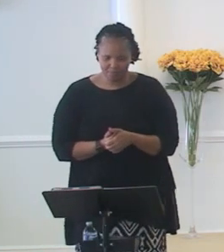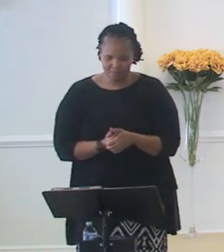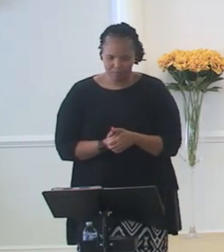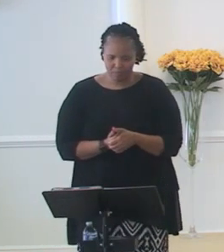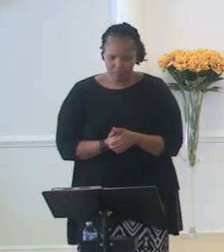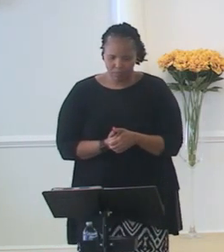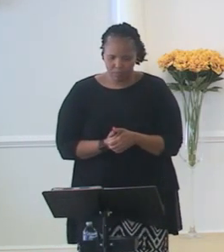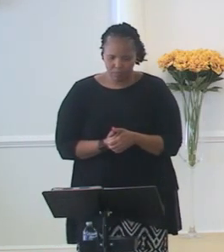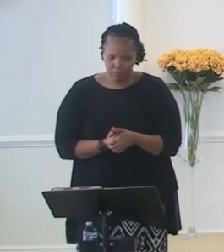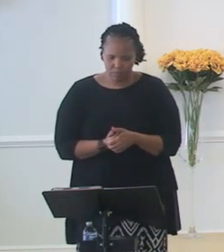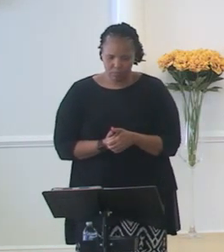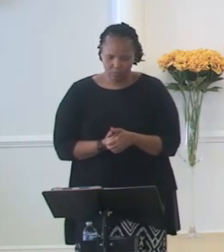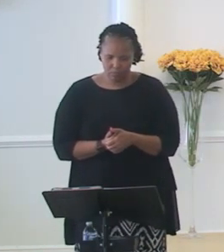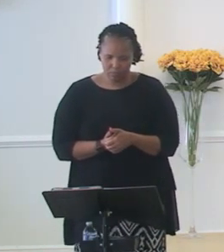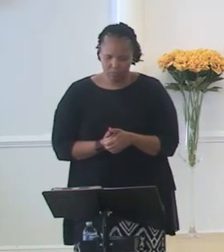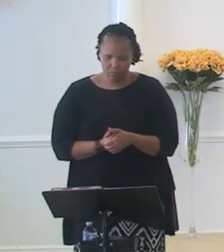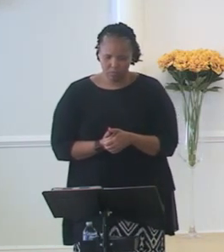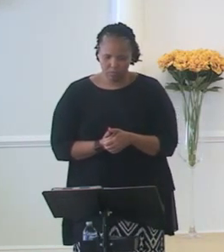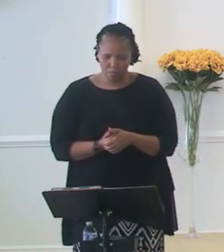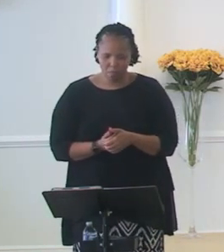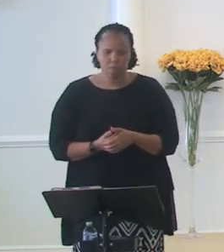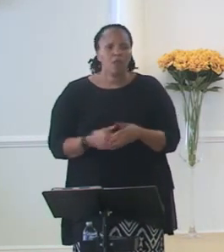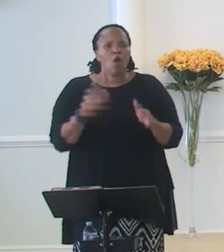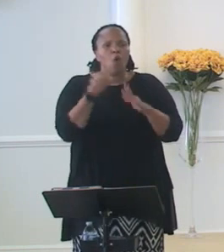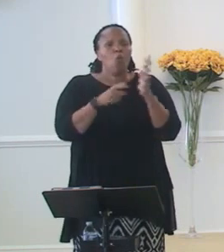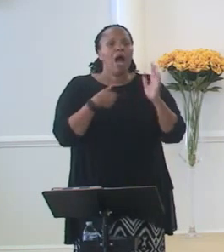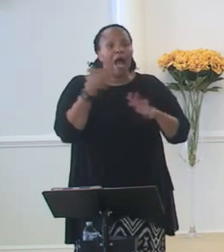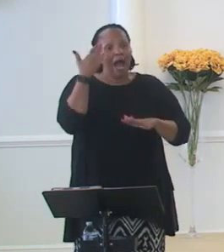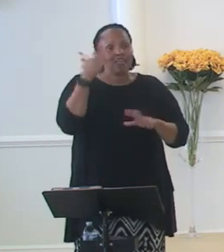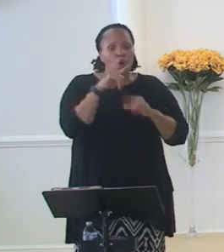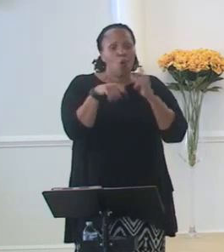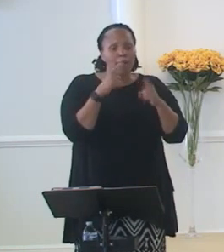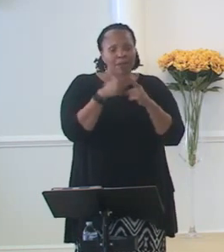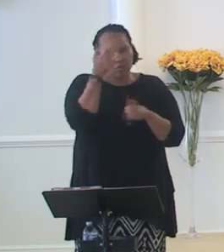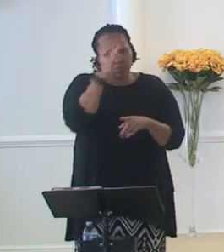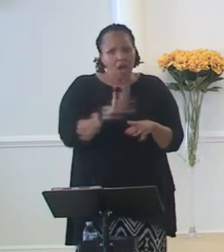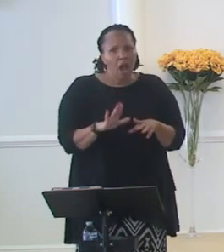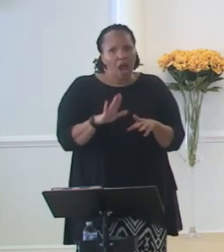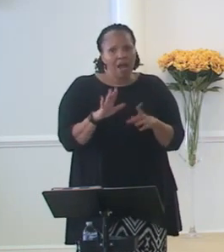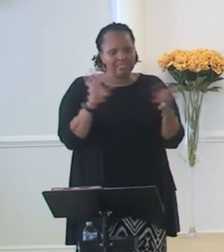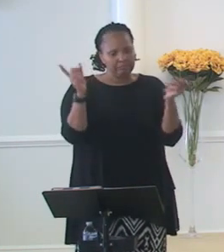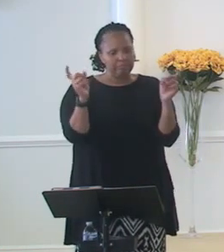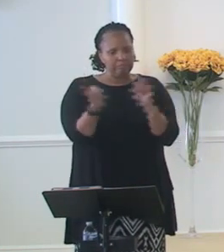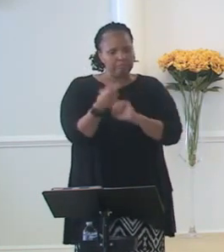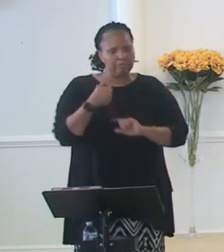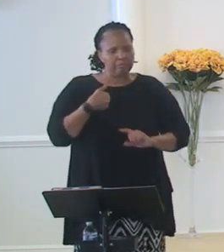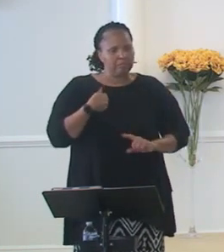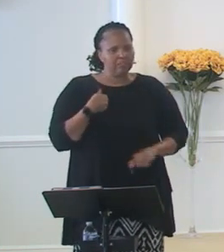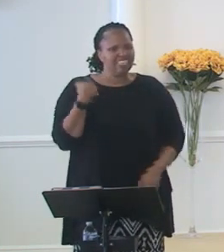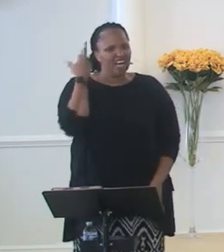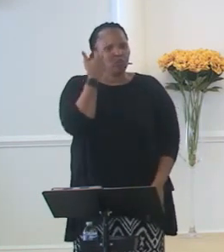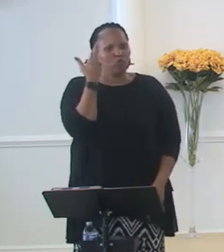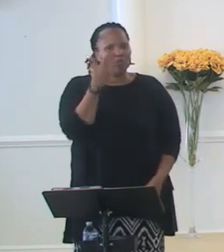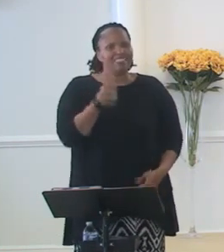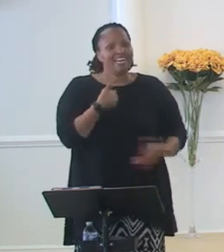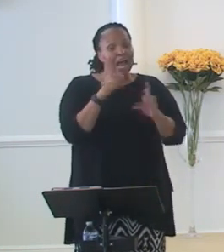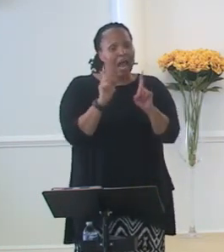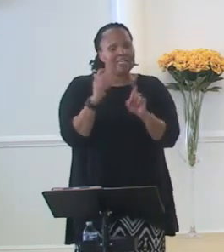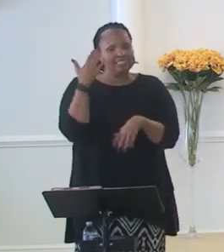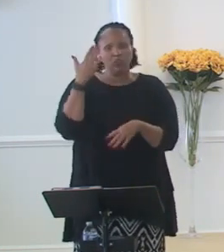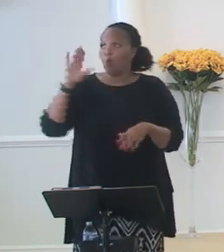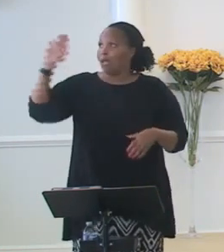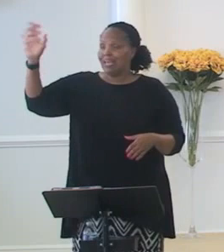forming me by what I know about God. And the reason why I need to know his beginning and the